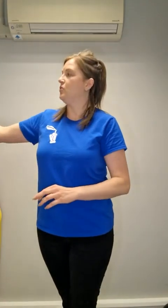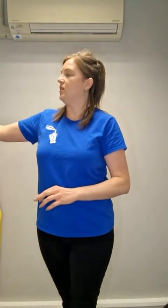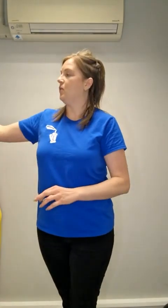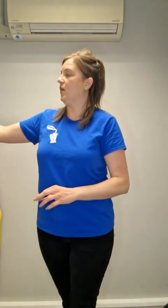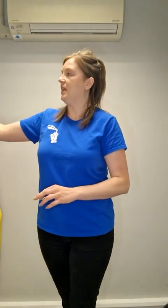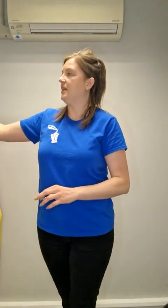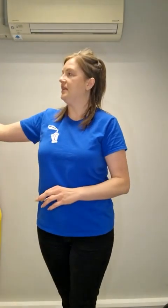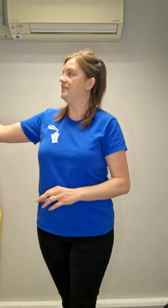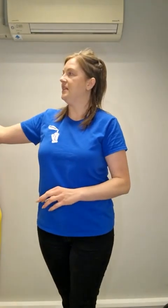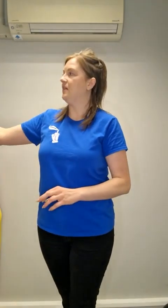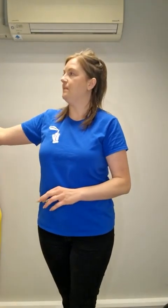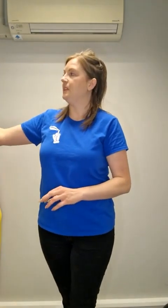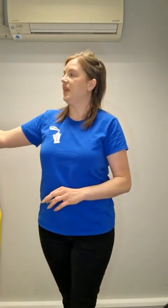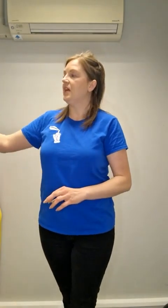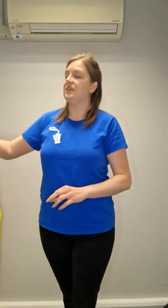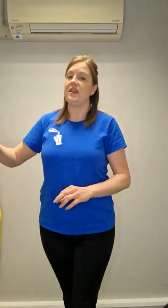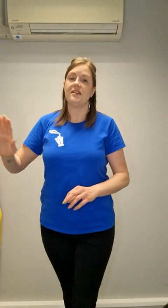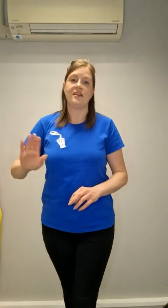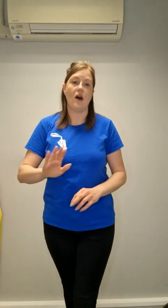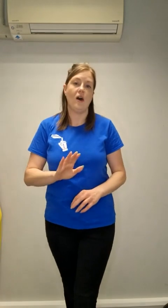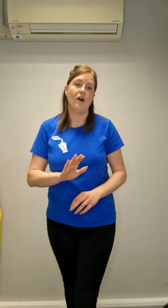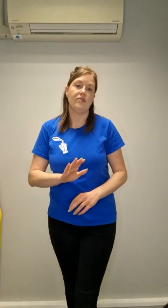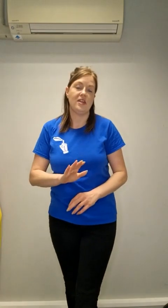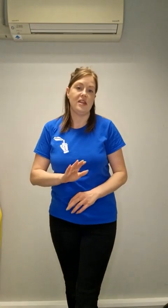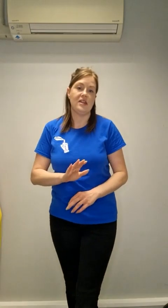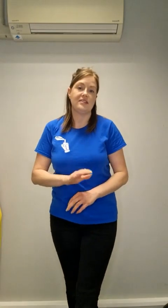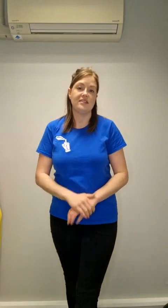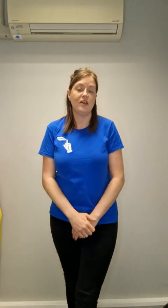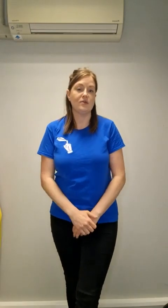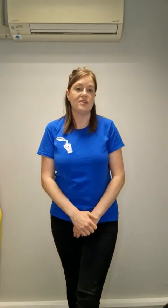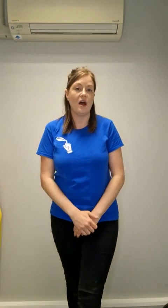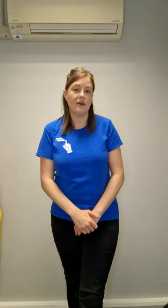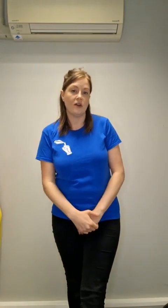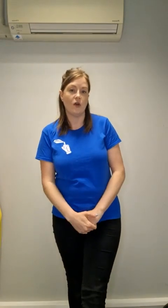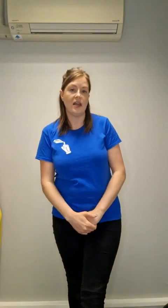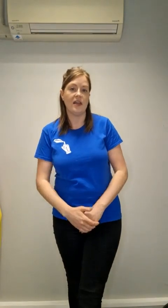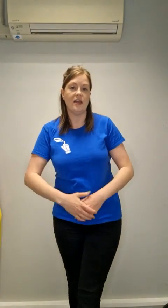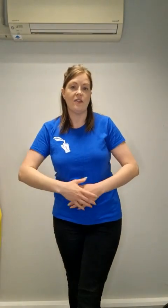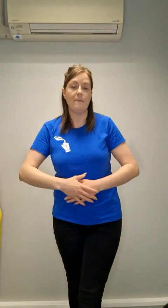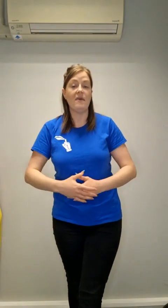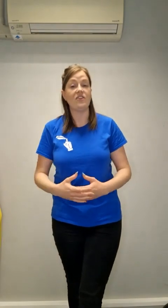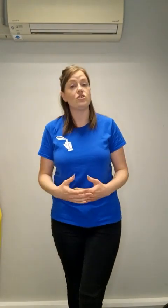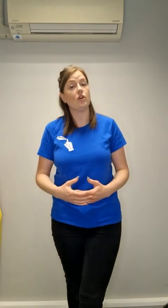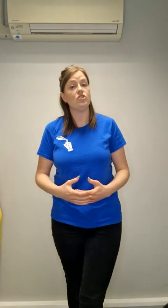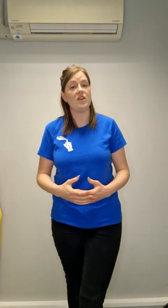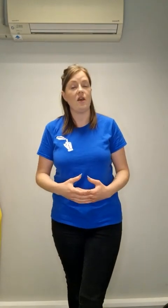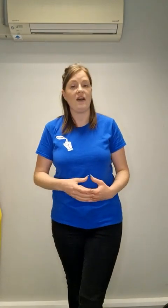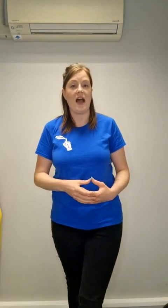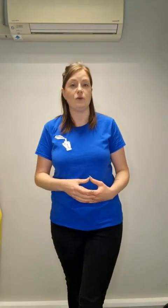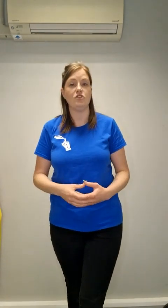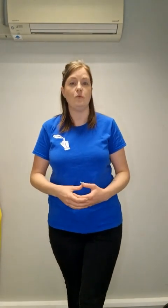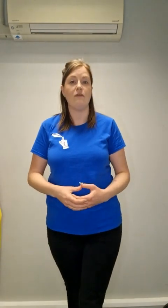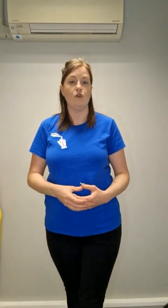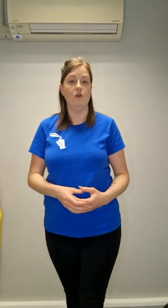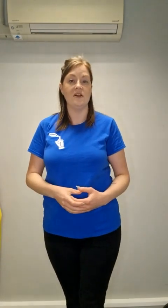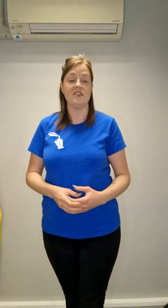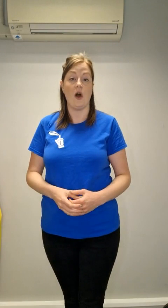can quite clearly see them. These are the skills to unlocking the methodology of how to perform